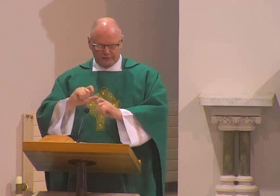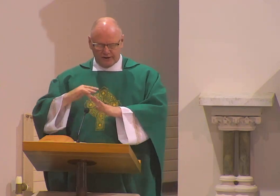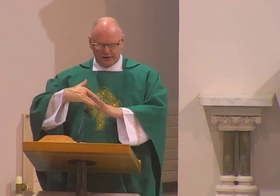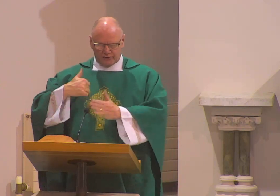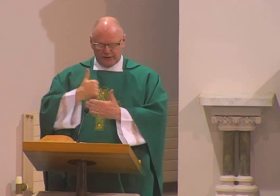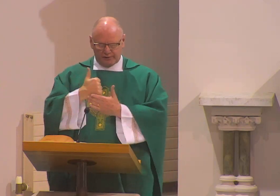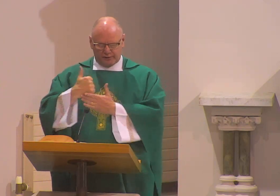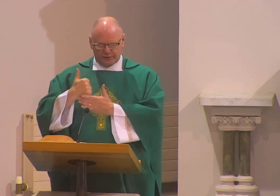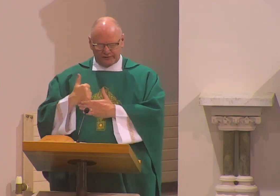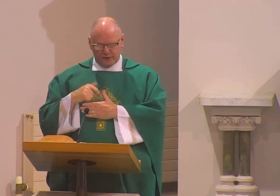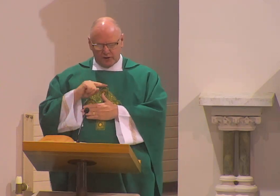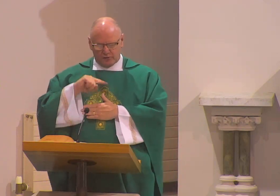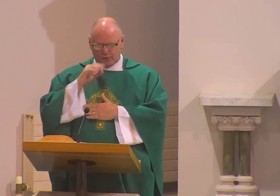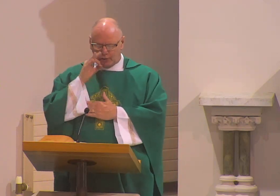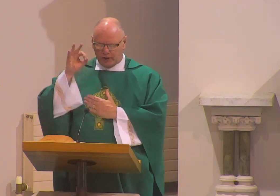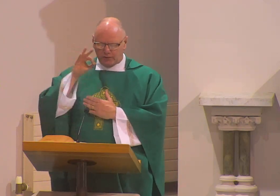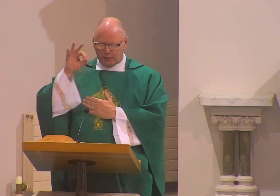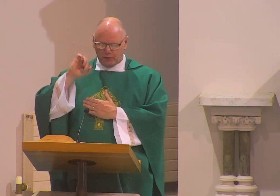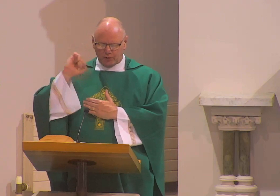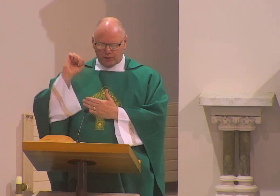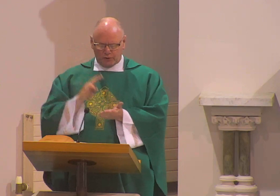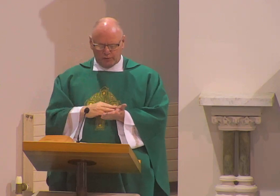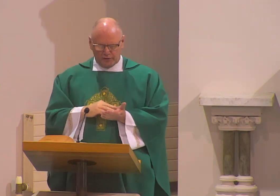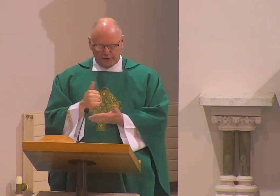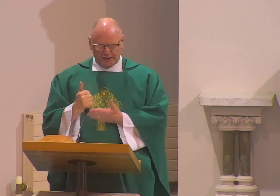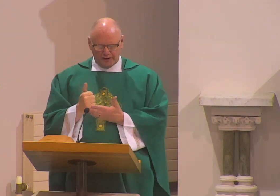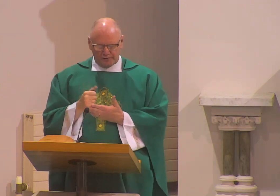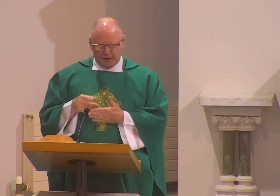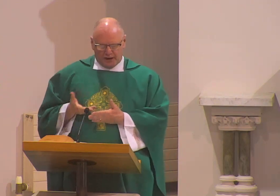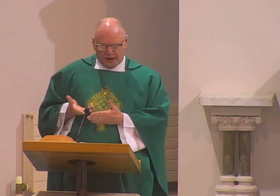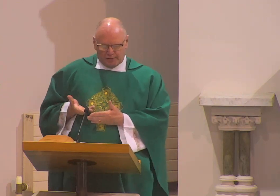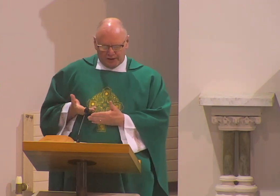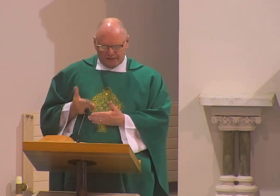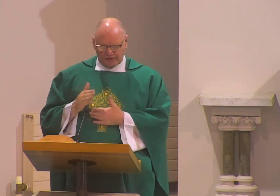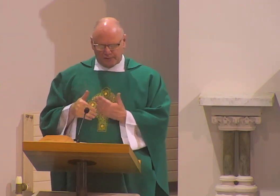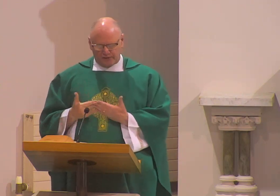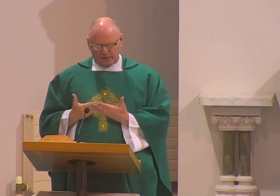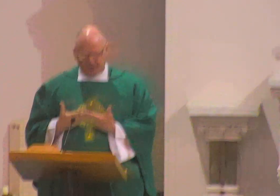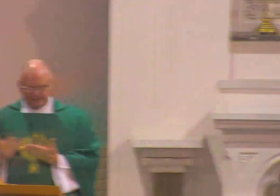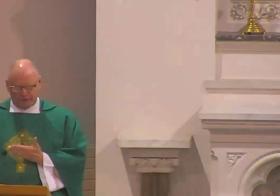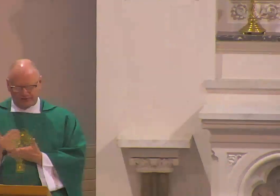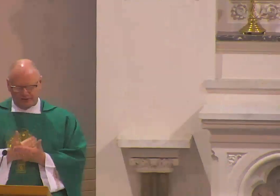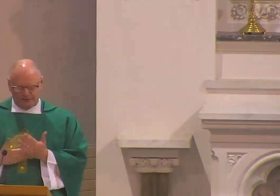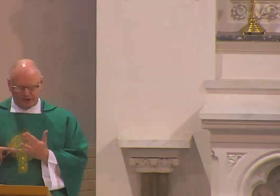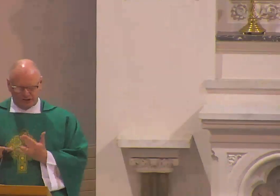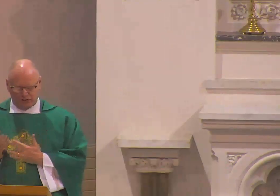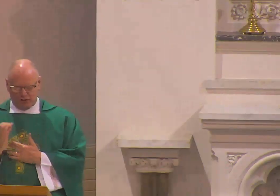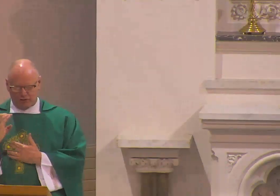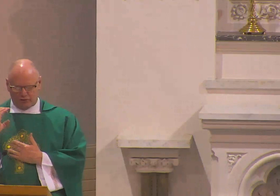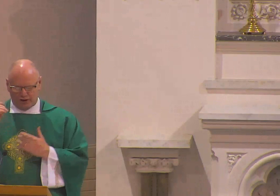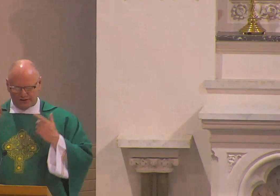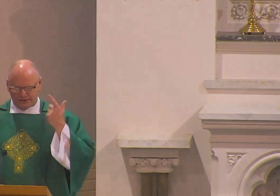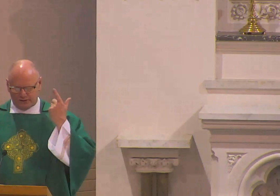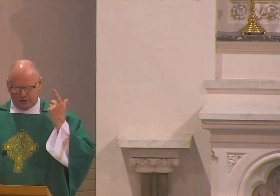ever ready to help us. May we implore her motherly help and benefit by the great gift of salvation